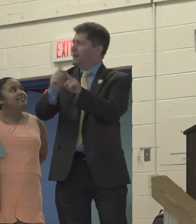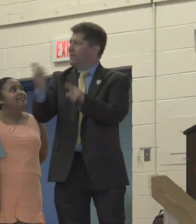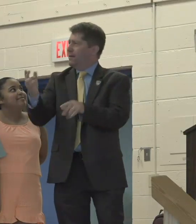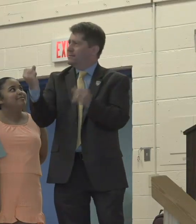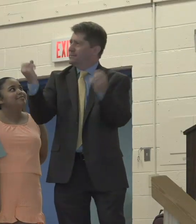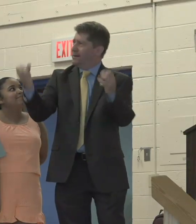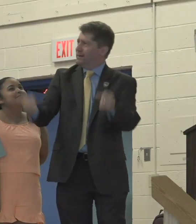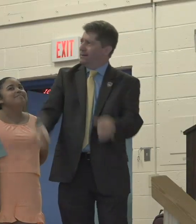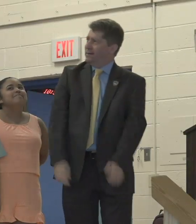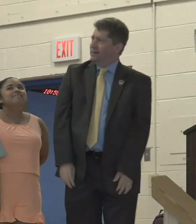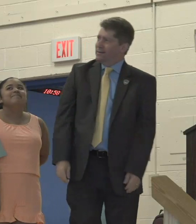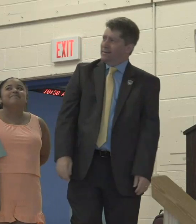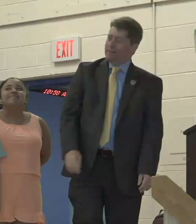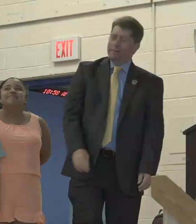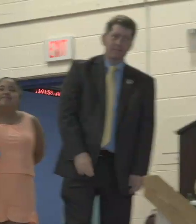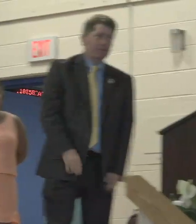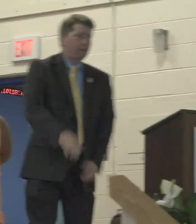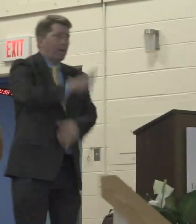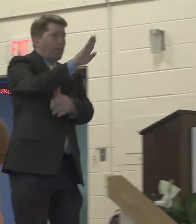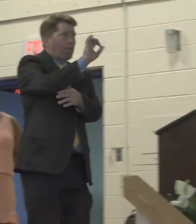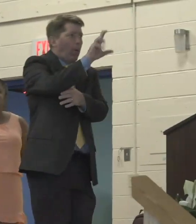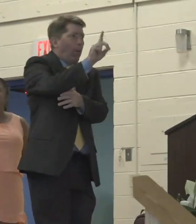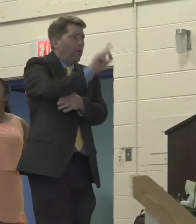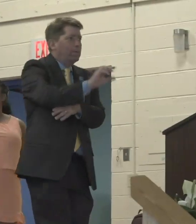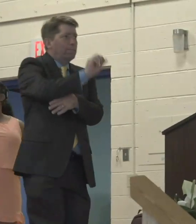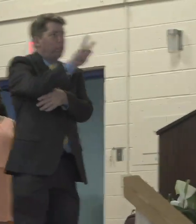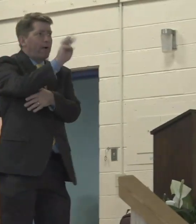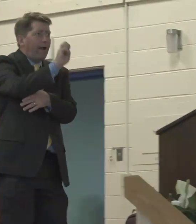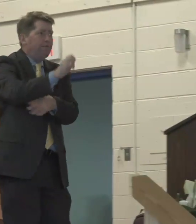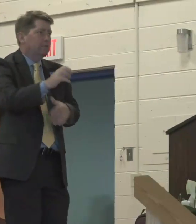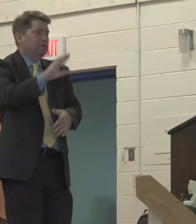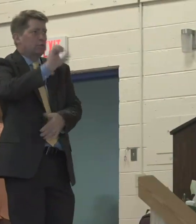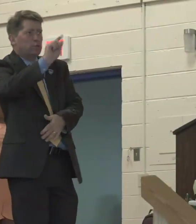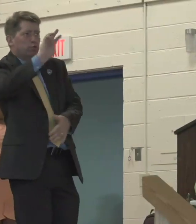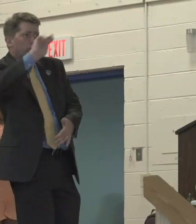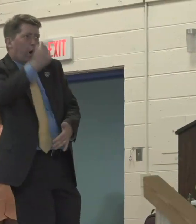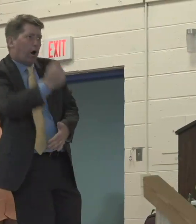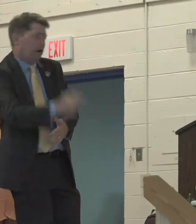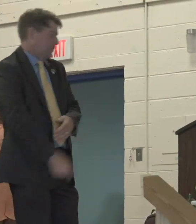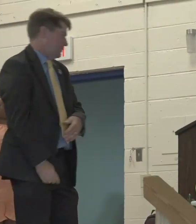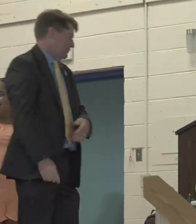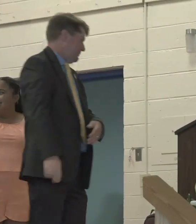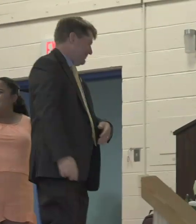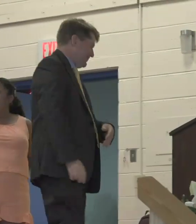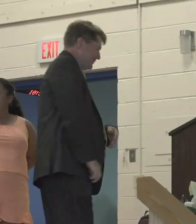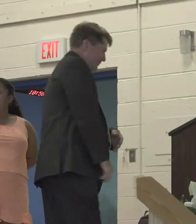You use the word that means the exact same thing. Bold, brave, strong,